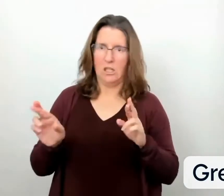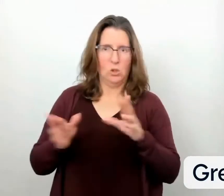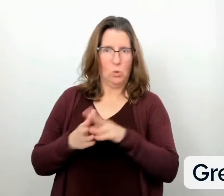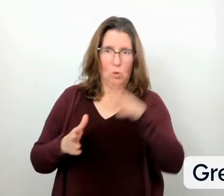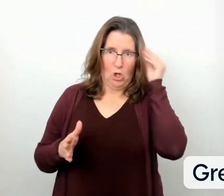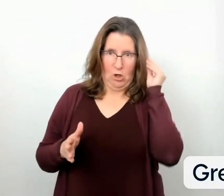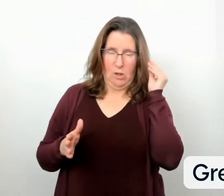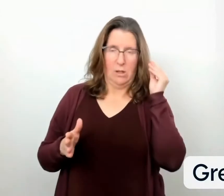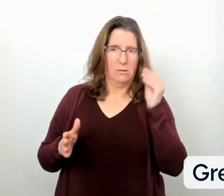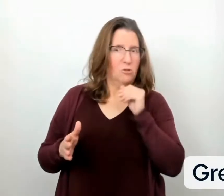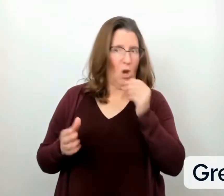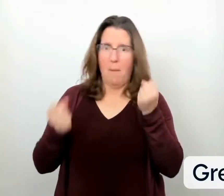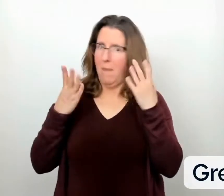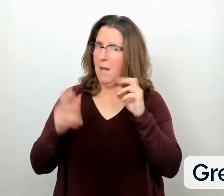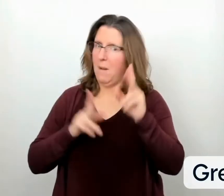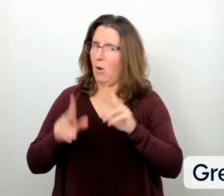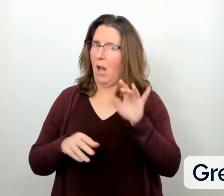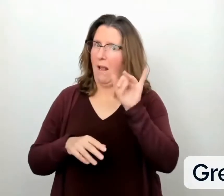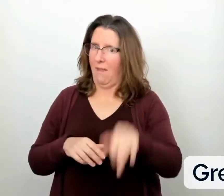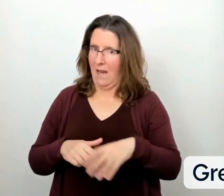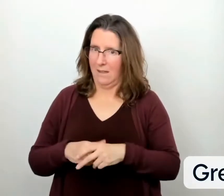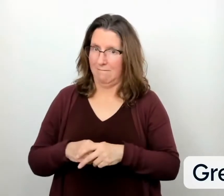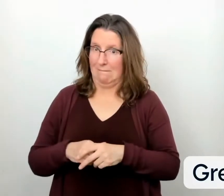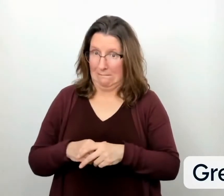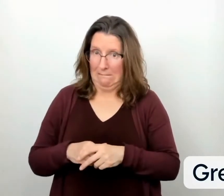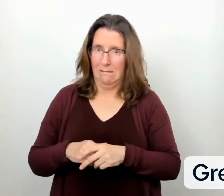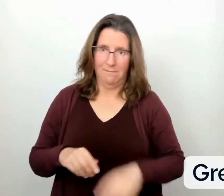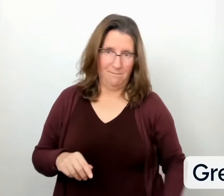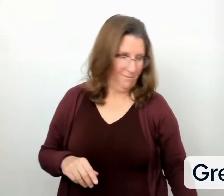to learn. In truth, not many people land there.